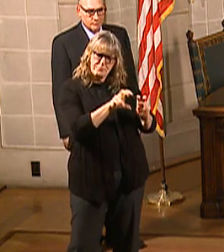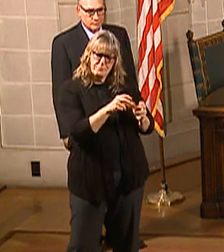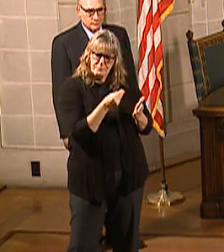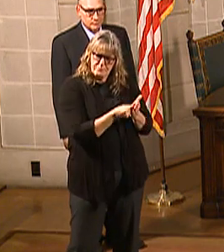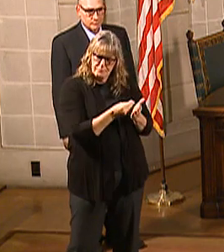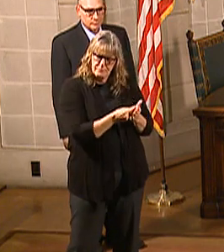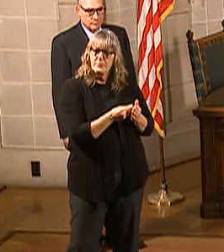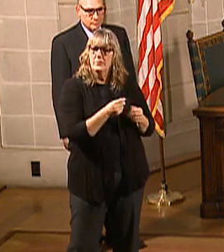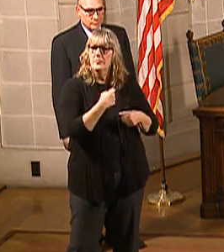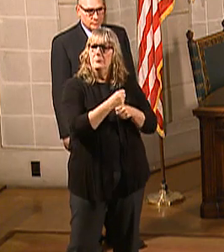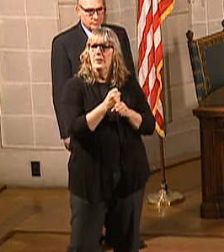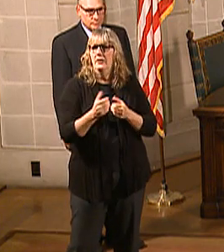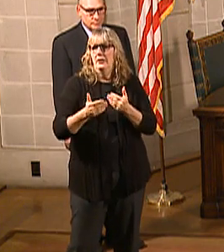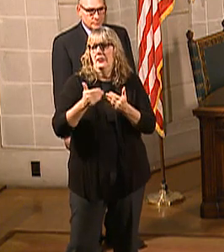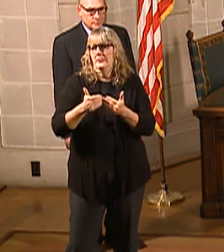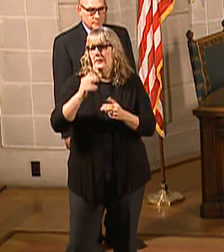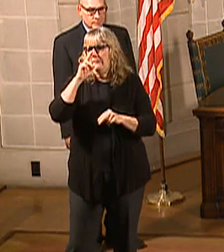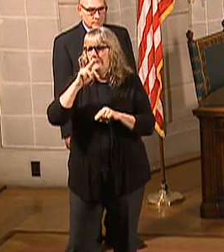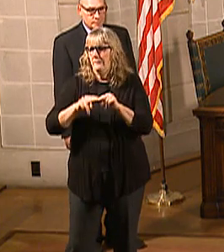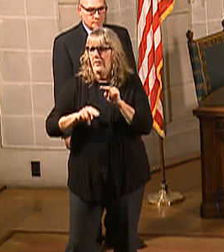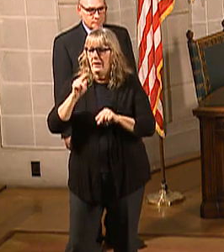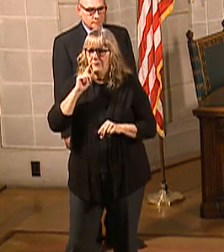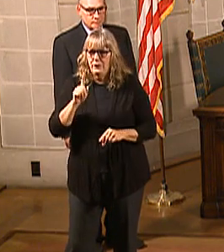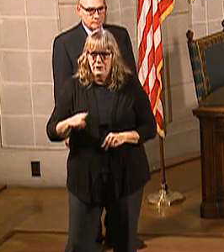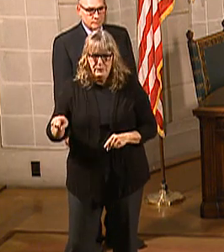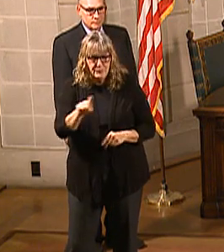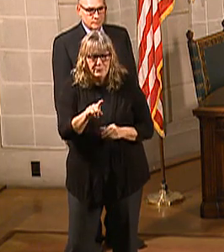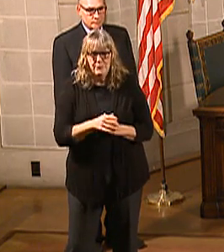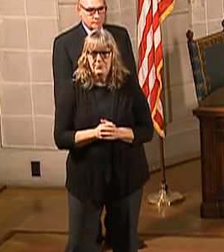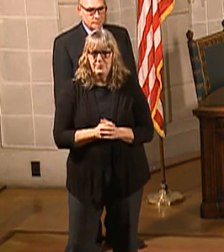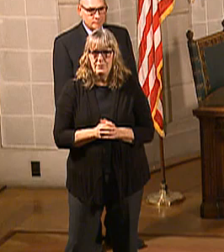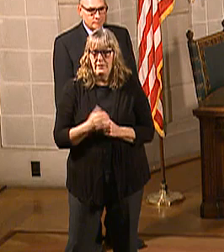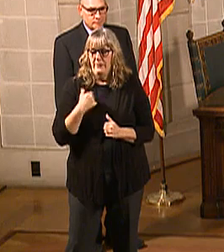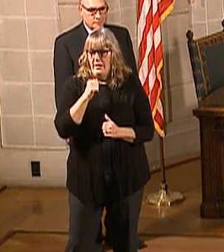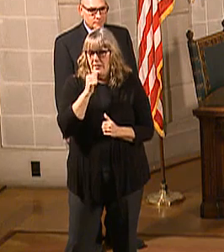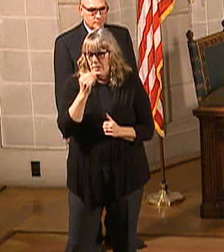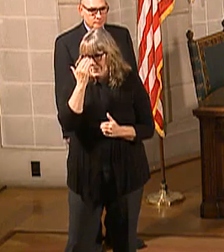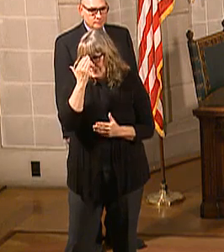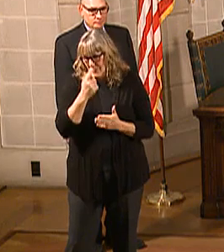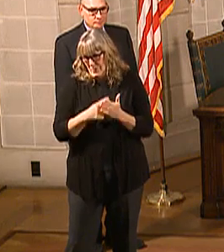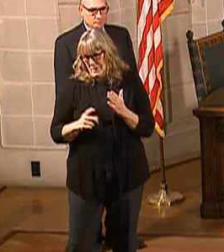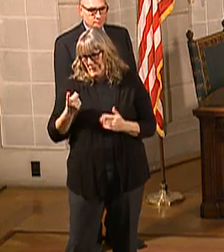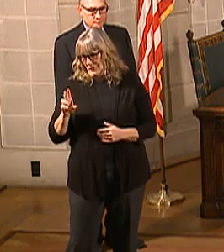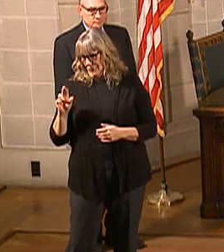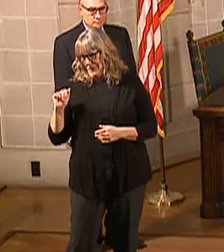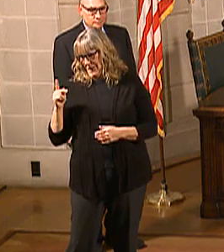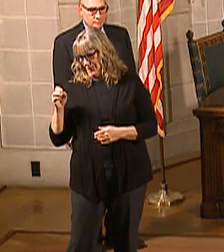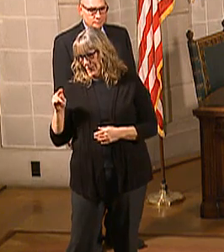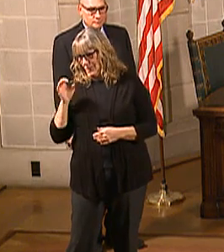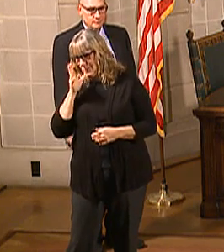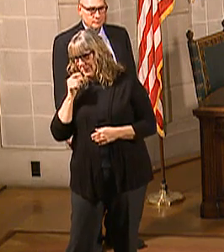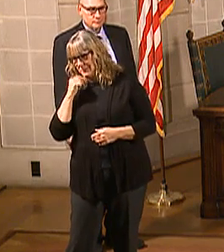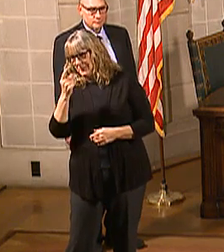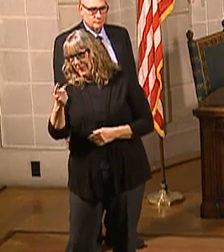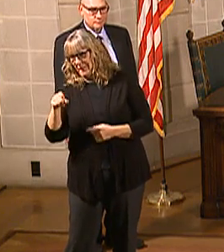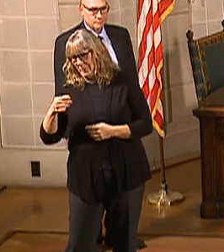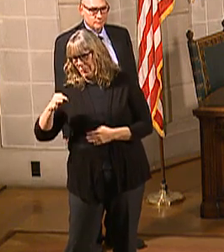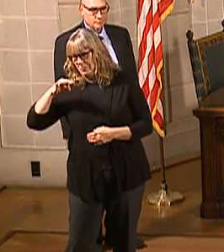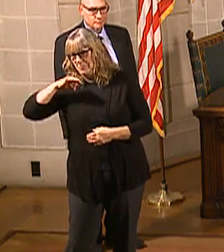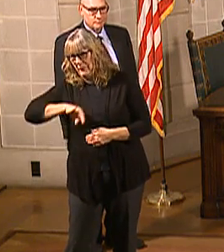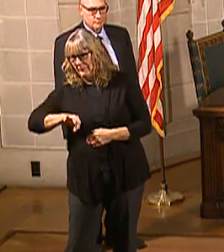program to make it easy and fun. And I don't know the things that Dr. Antone is going to tell you about the benefits